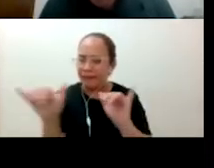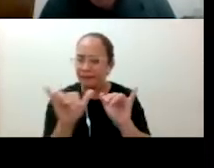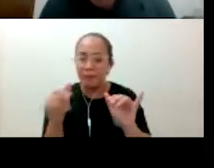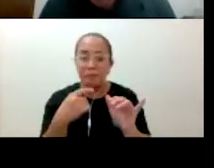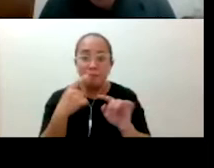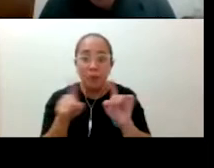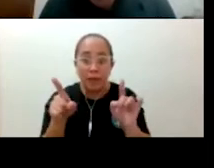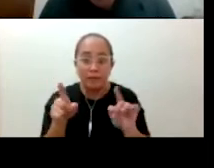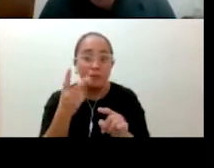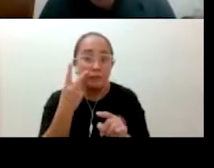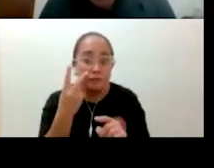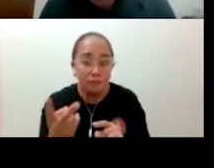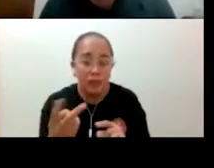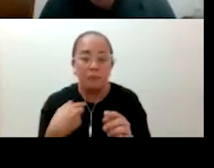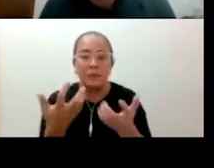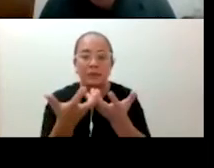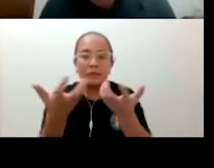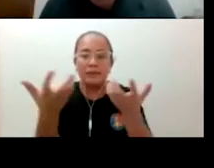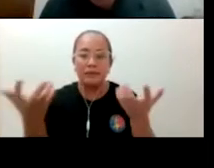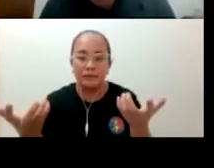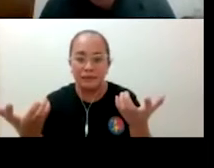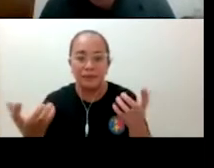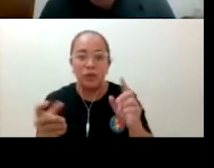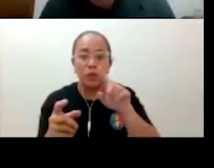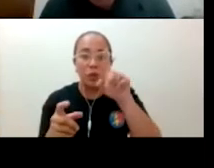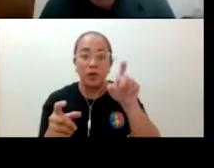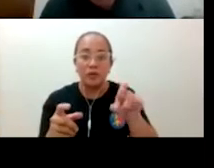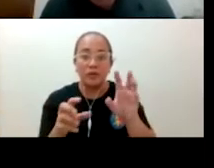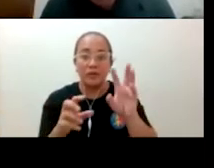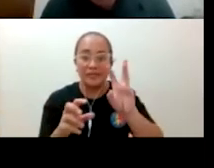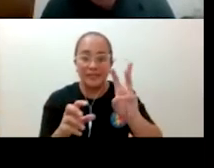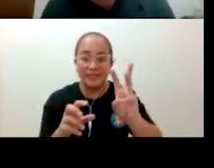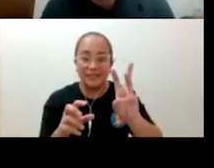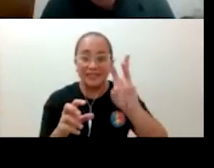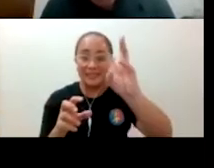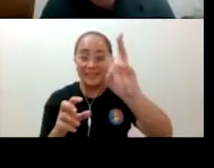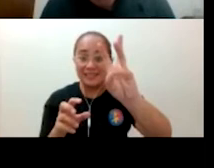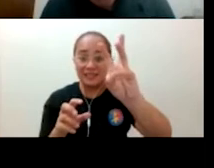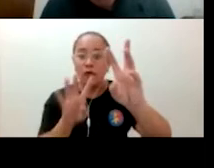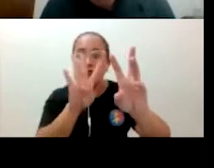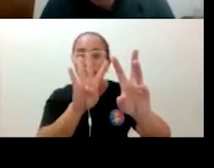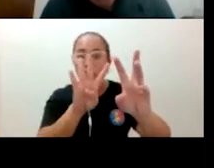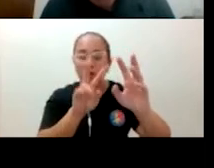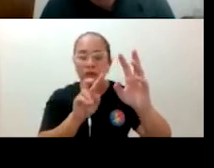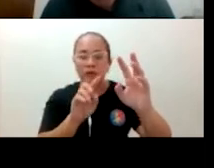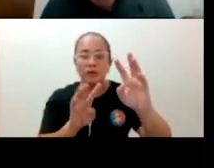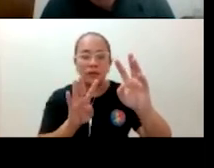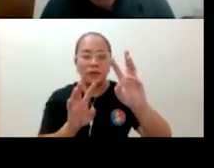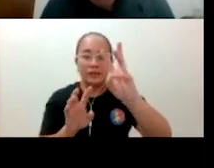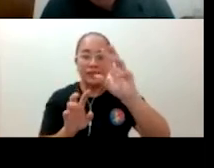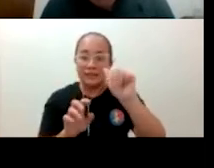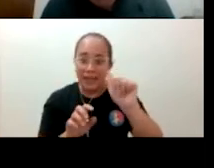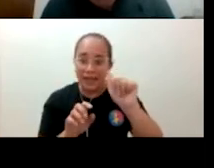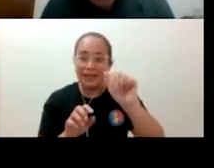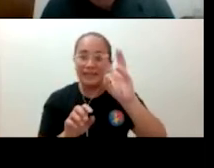notice, I divided question 6 into 4 parts. A,